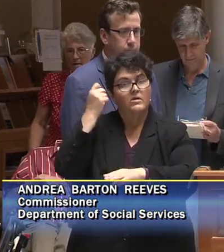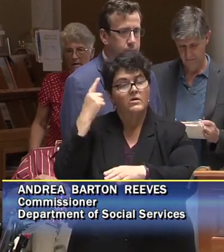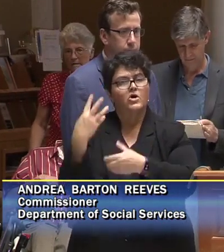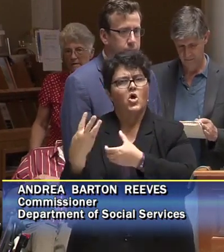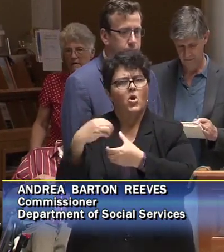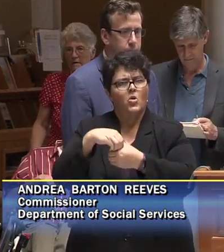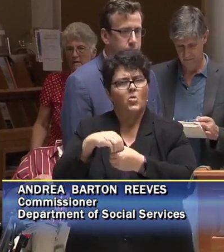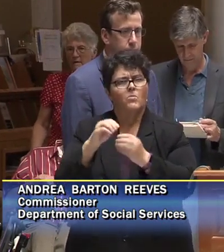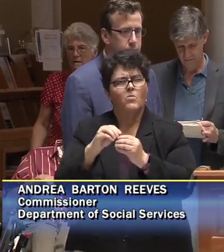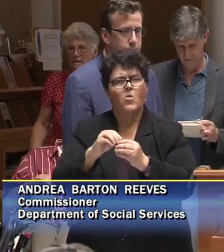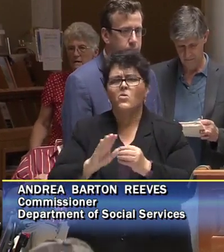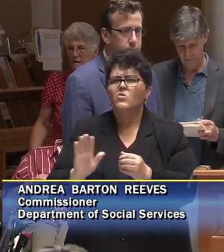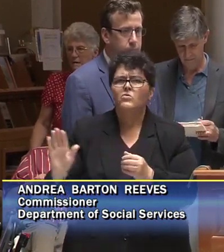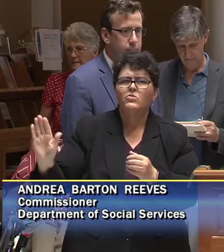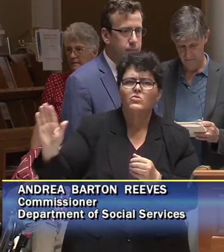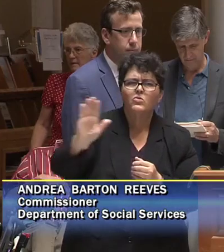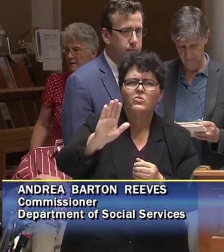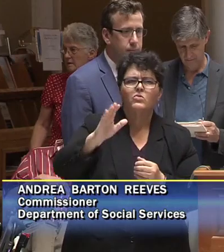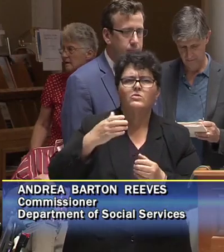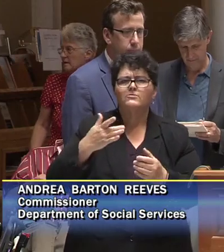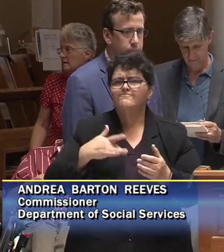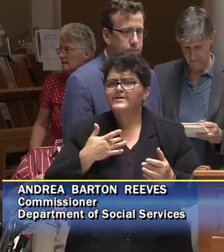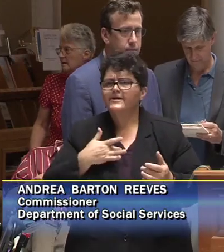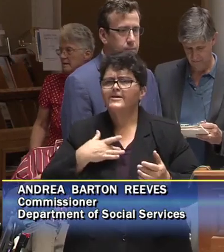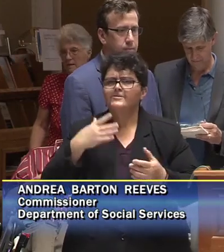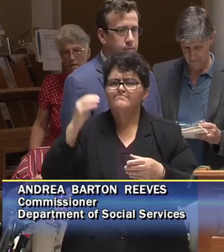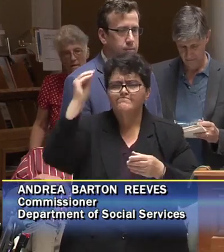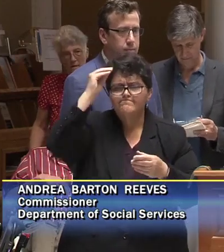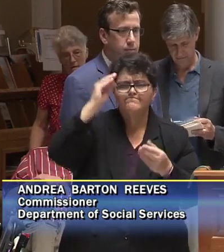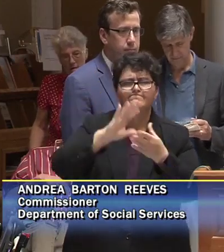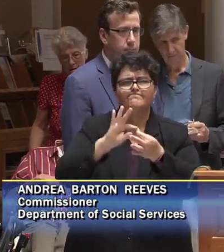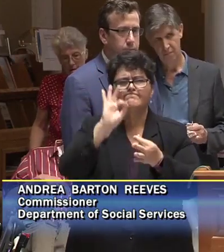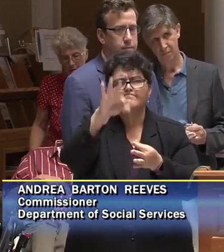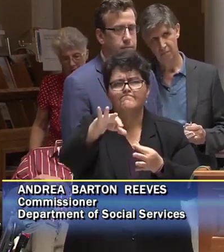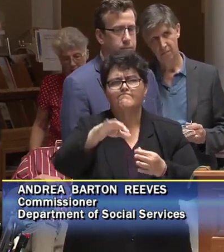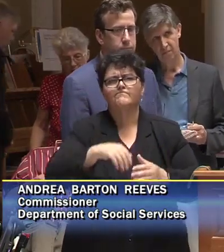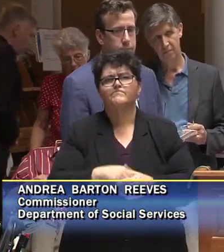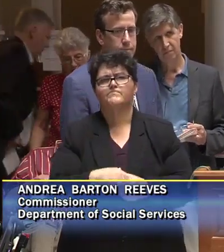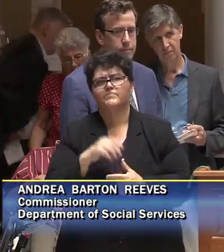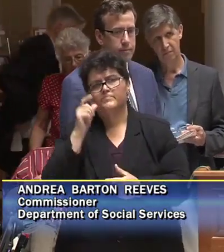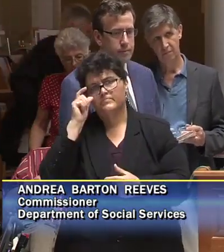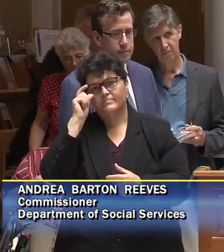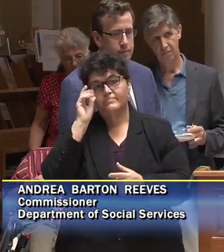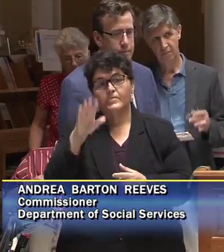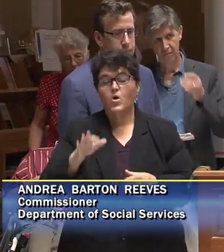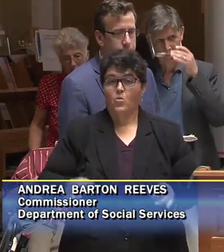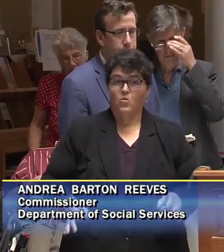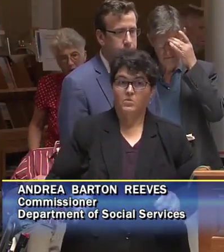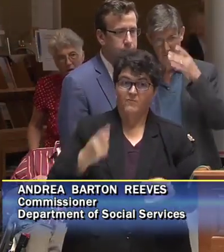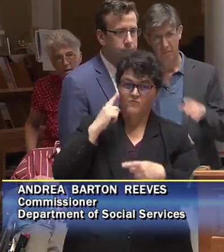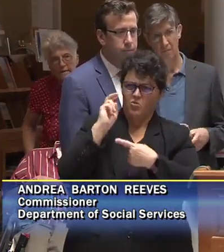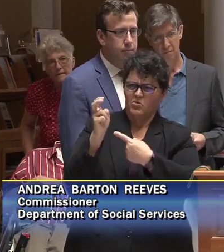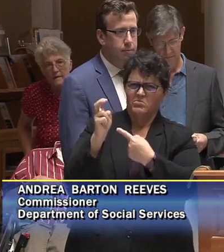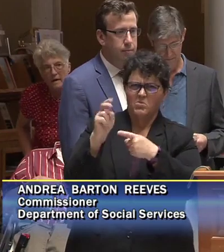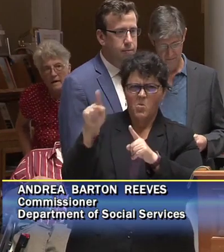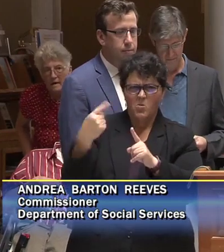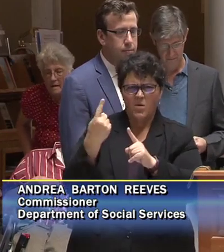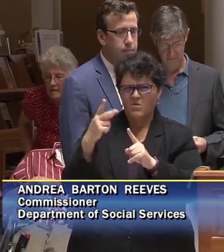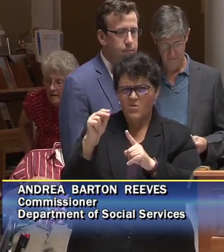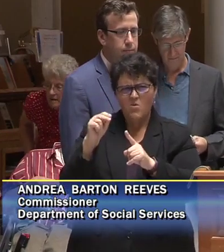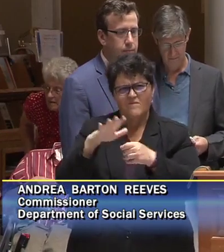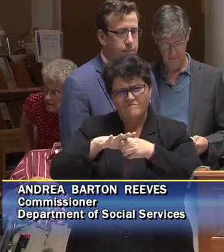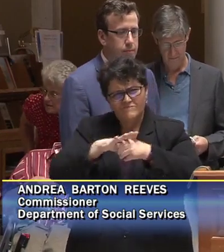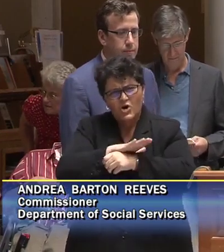people that we serve. As we know, wheelchairs are not just a means of transportation. They are vital, life-enhancing devices that